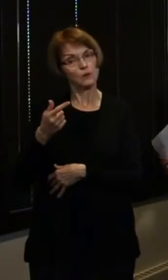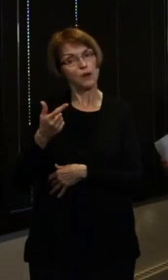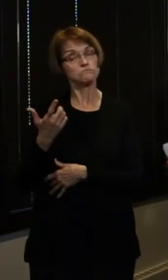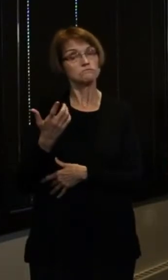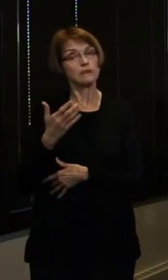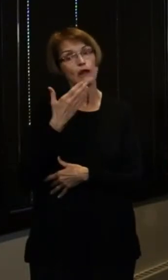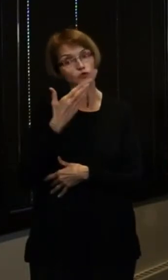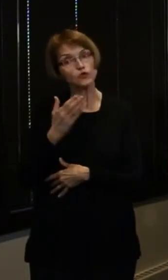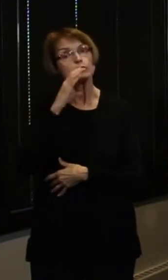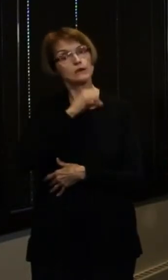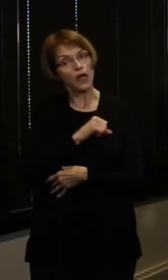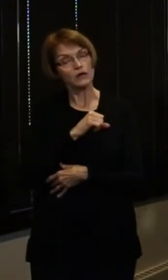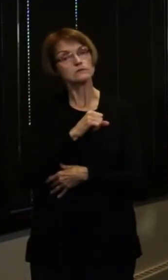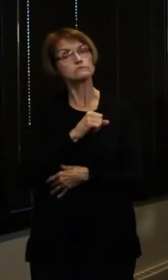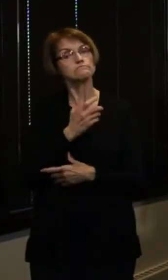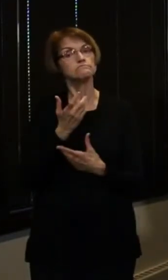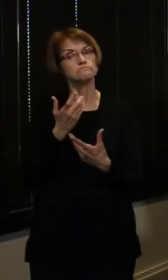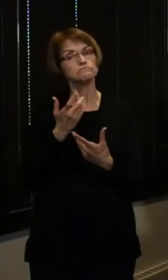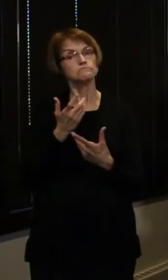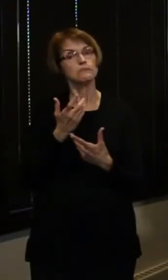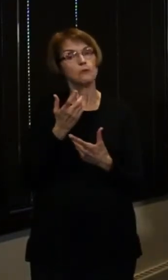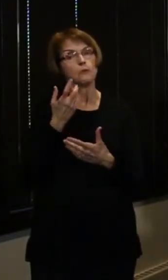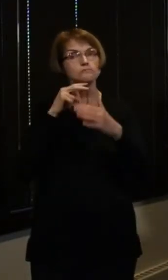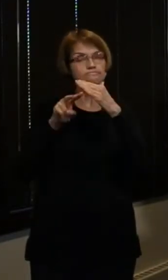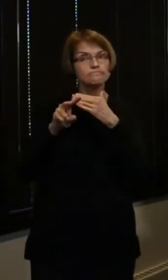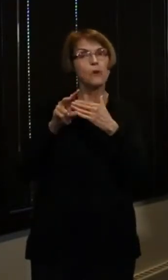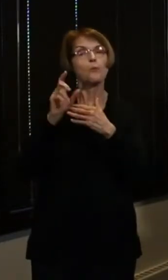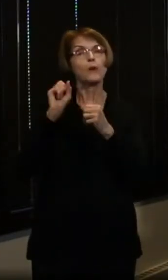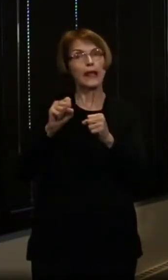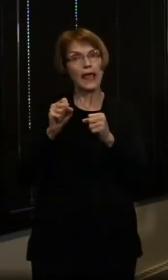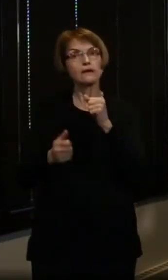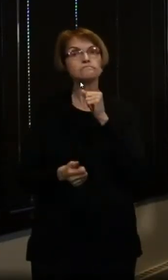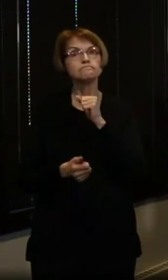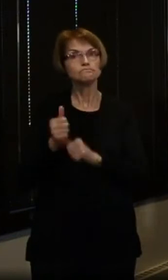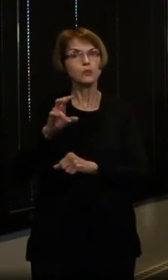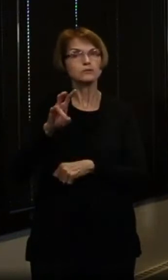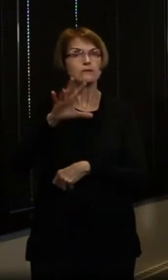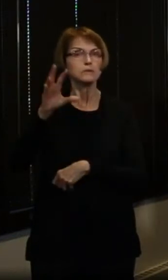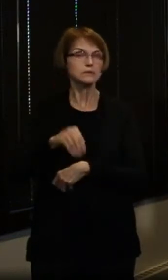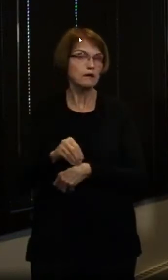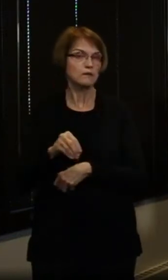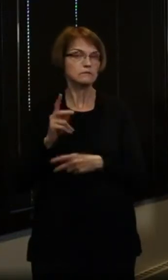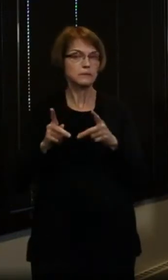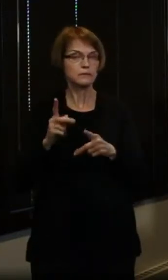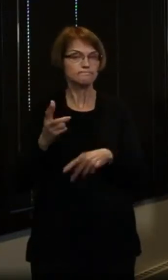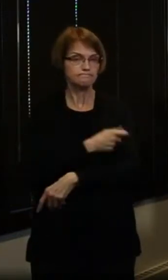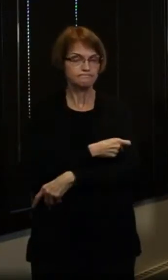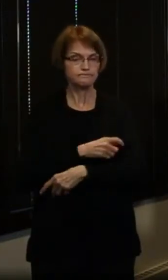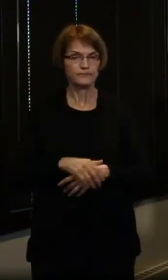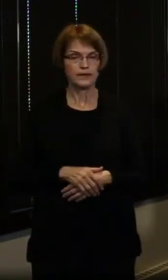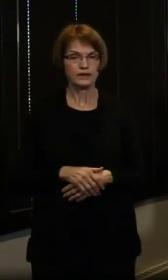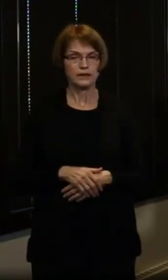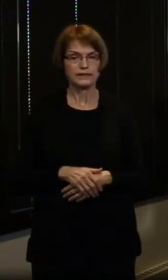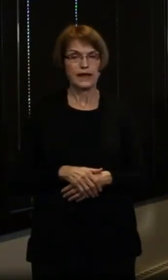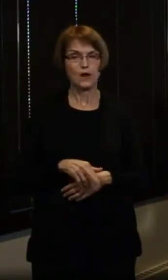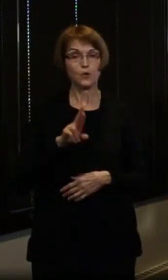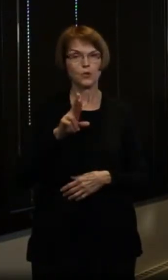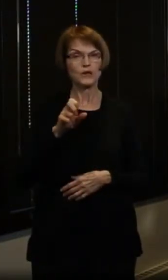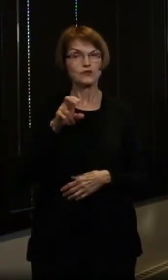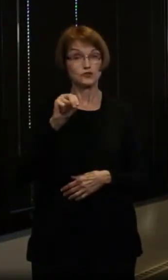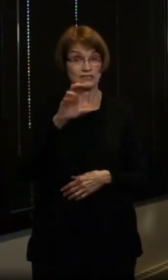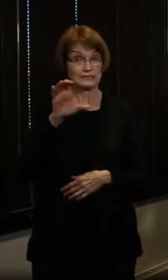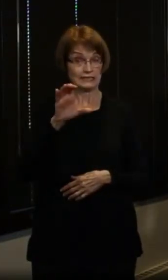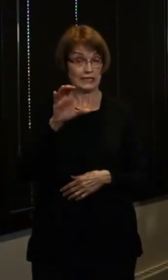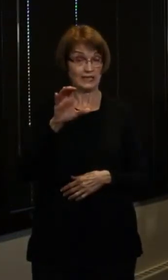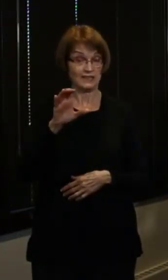approximation on when we could get those people vaccinated. Next, if we look at Region C,